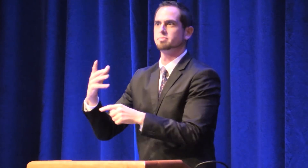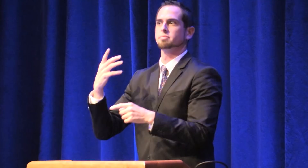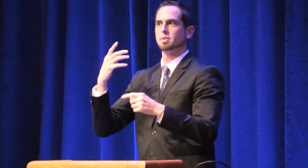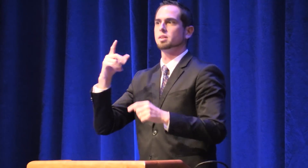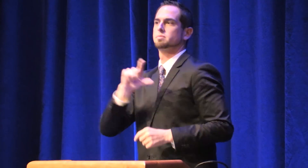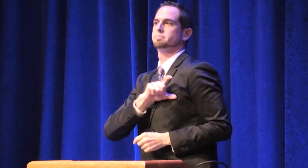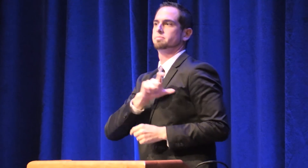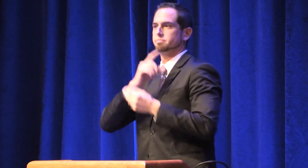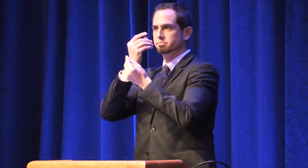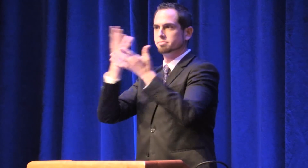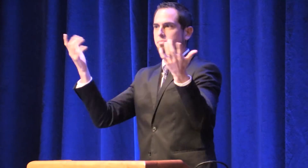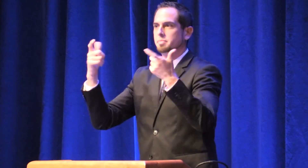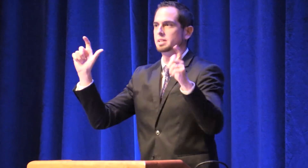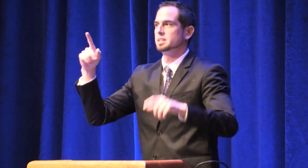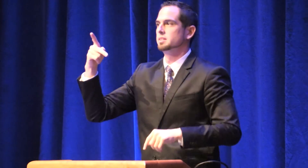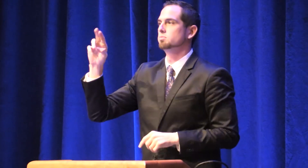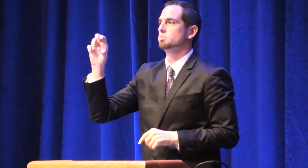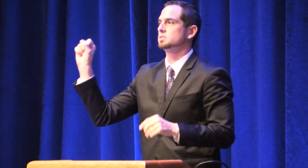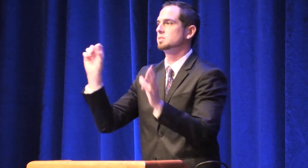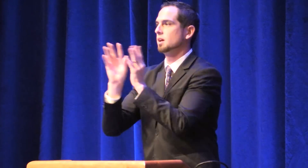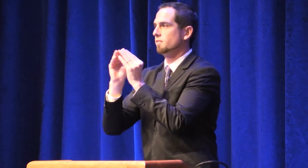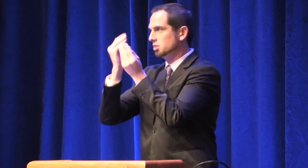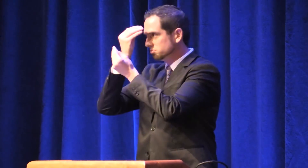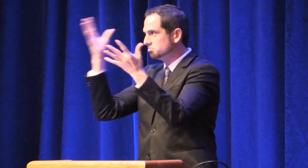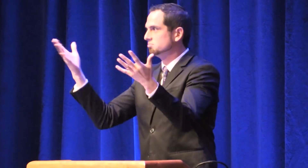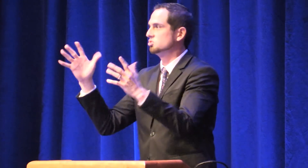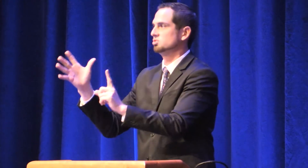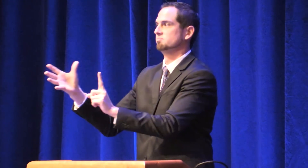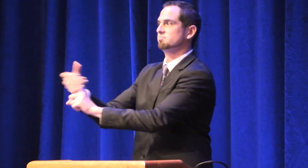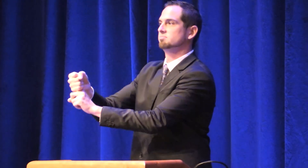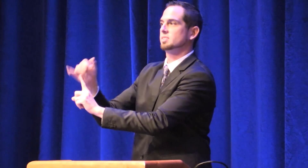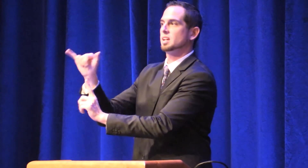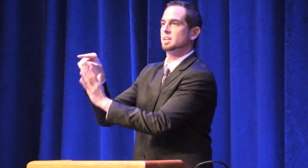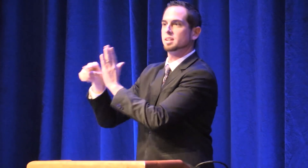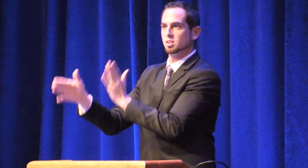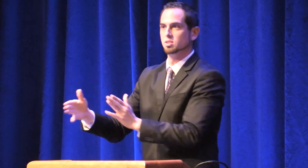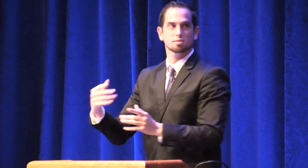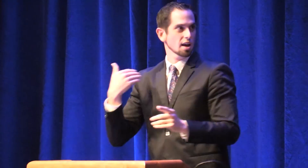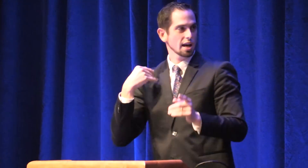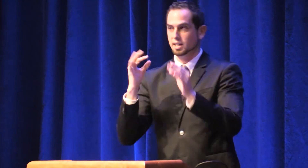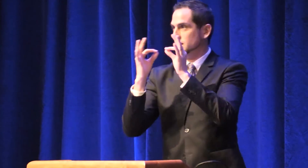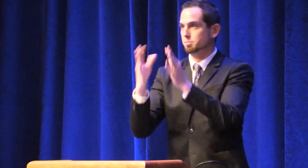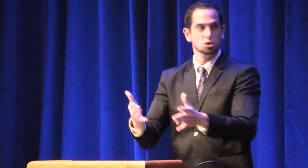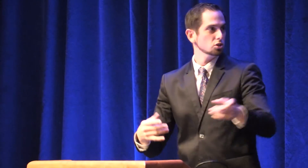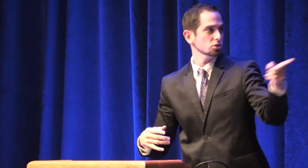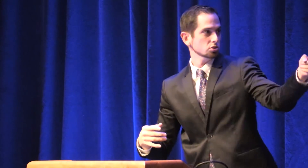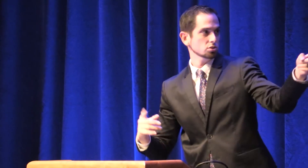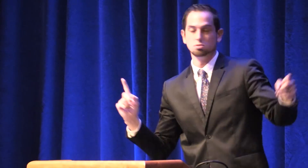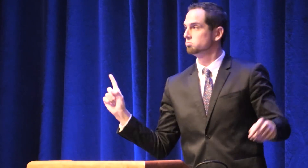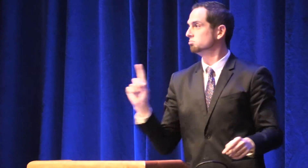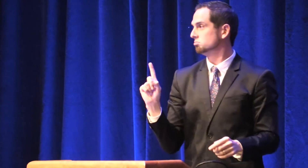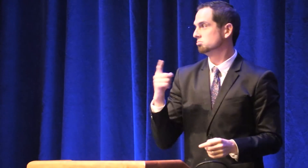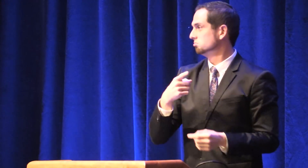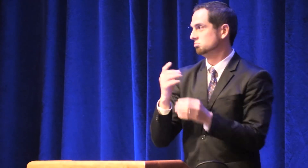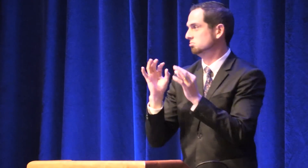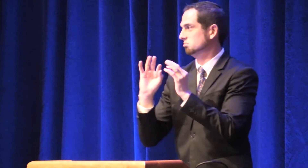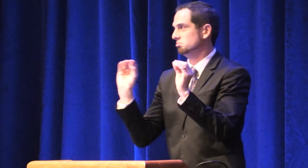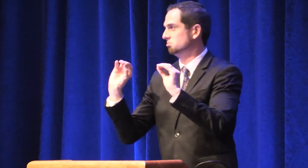The final example of an unqualified interpreter was used to announce the arrest of a serial killer. This